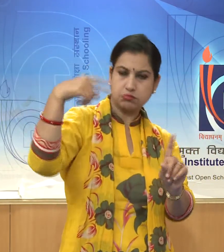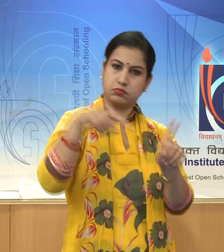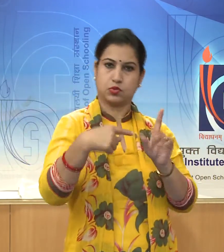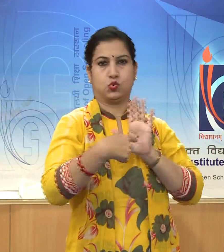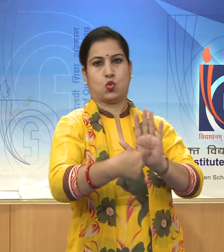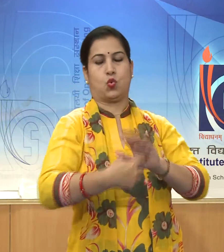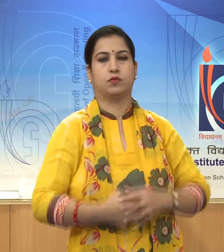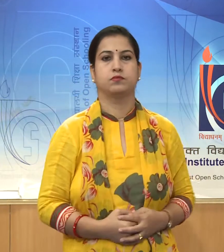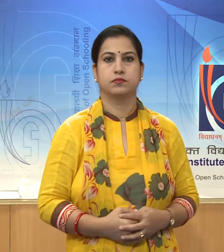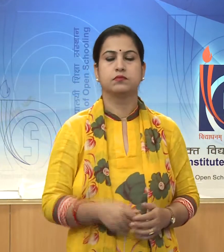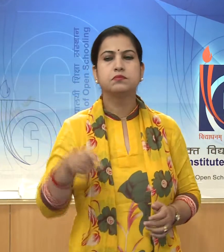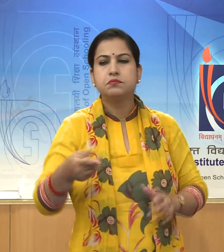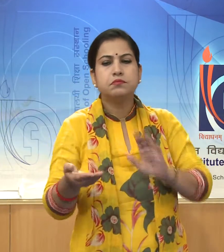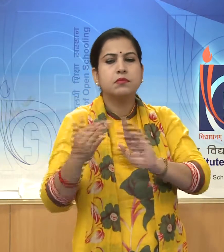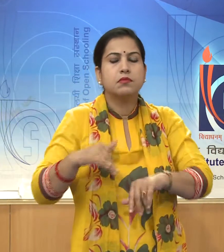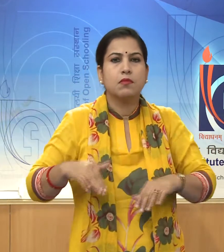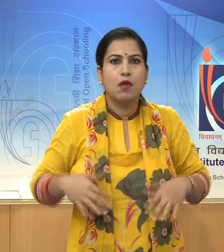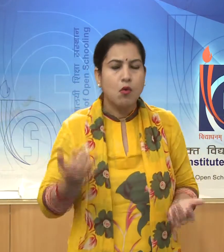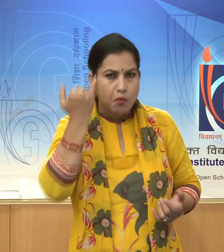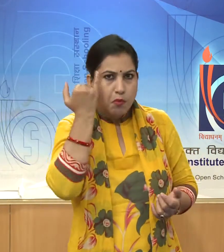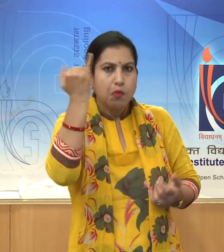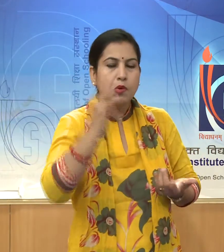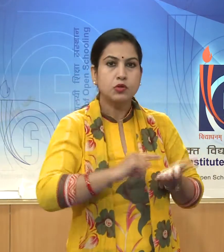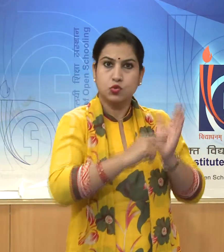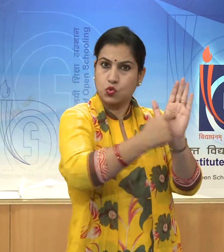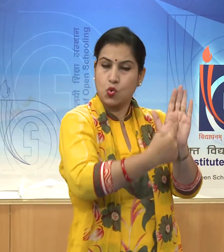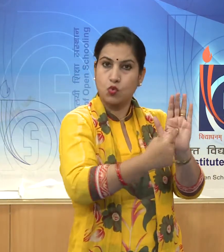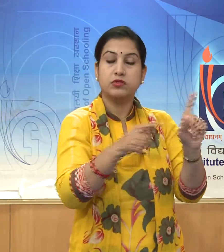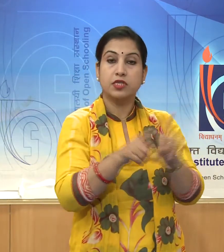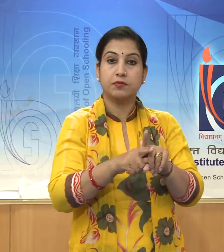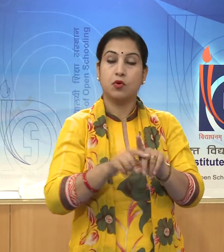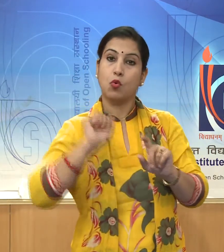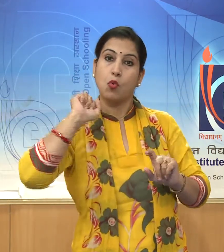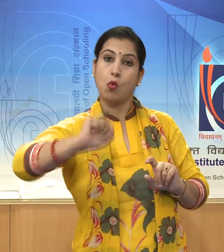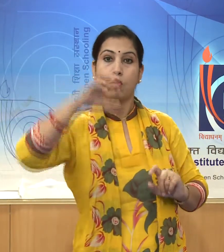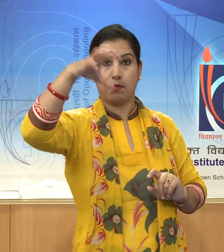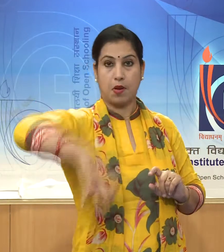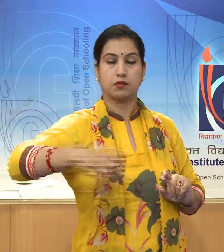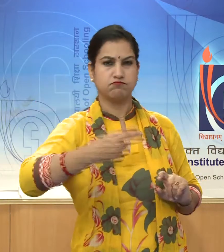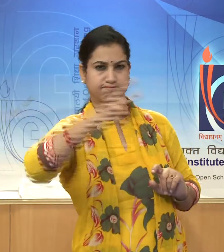They came out of the studio to paint